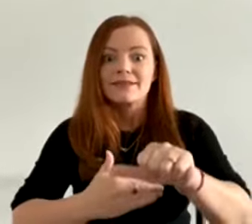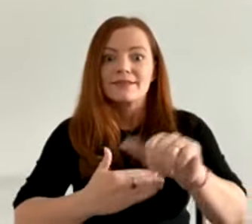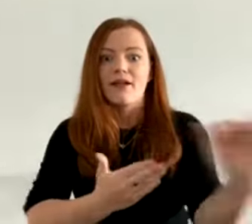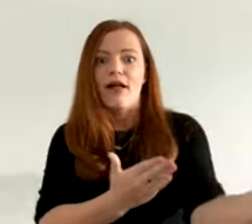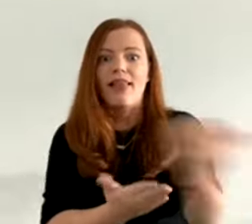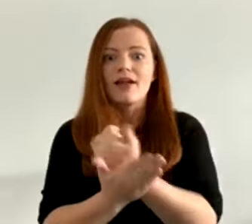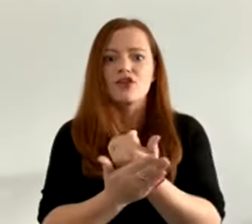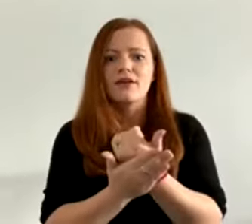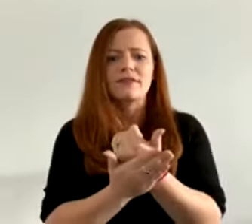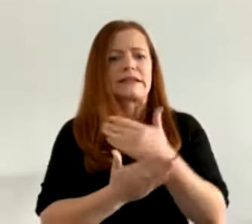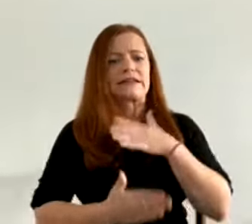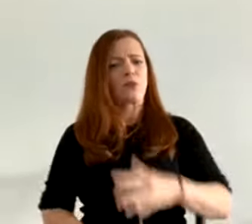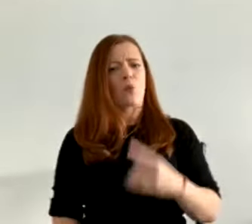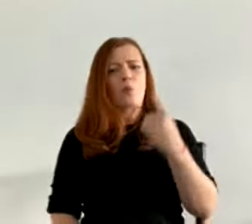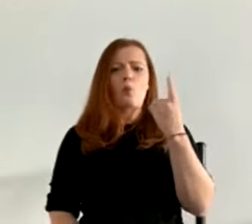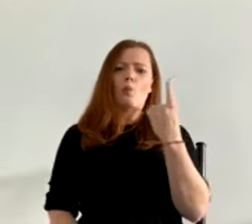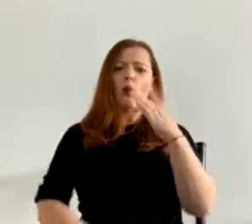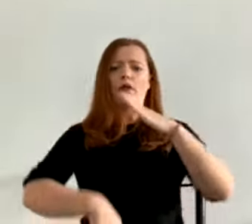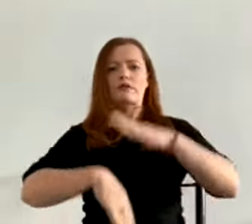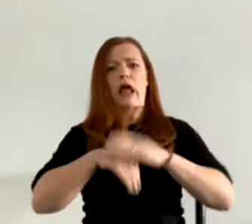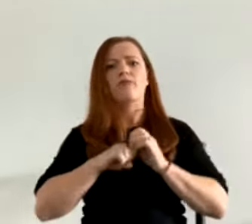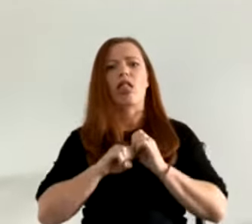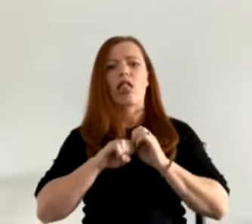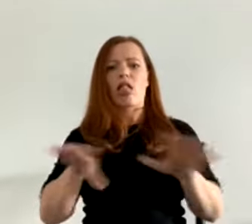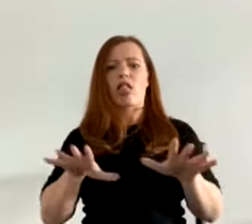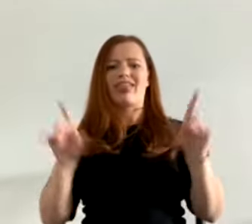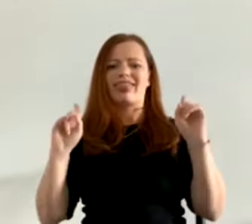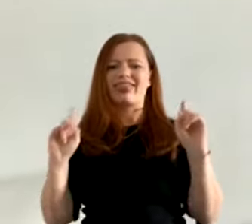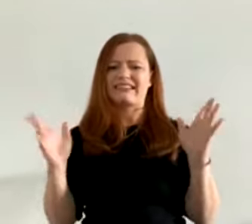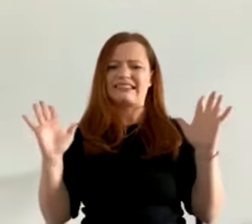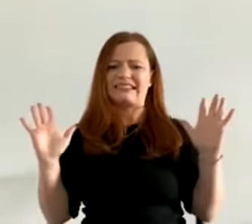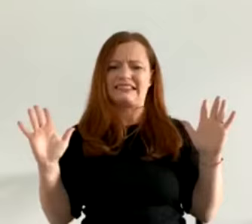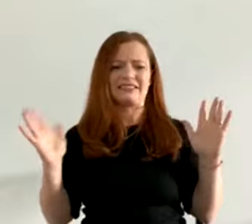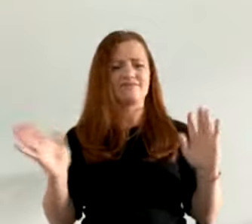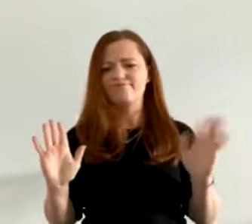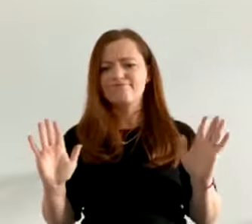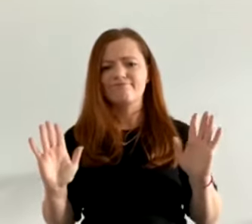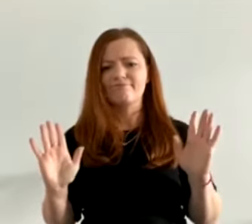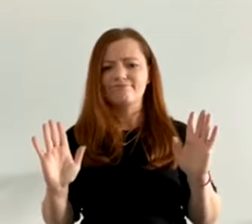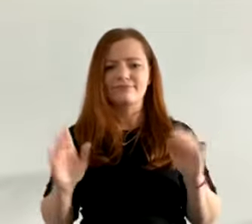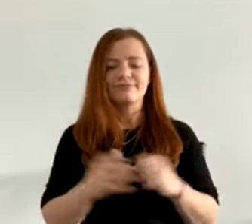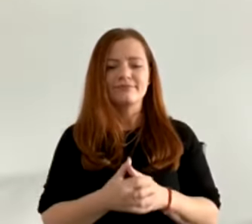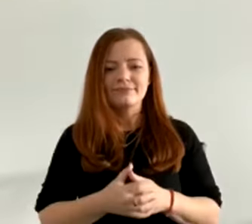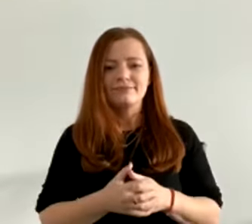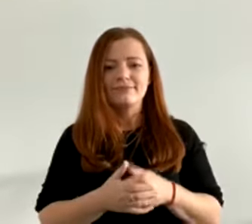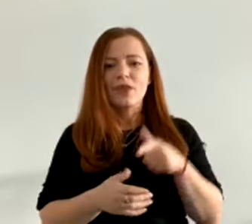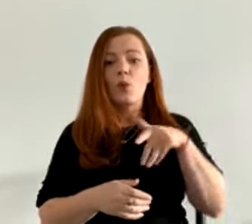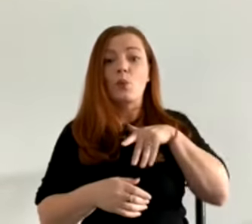a one-book wonder. There wasn't much wonder. But I wanted to